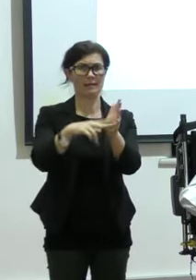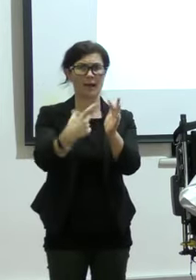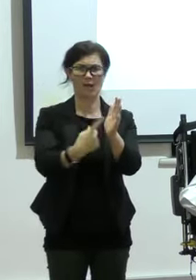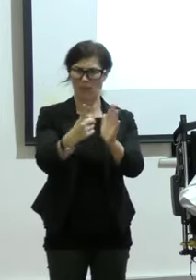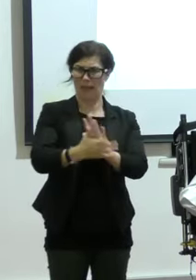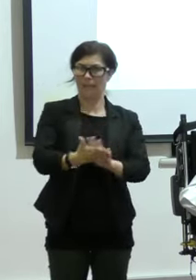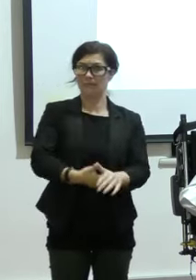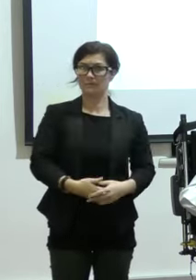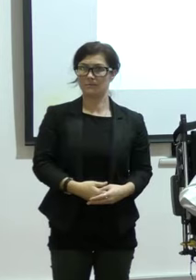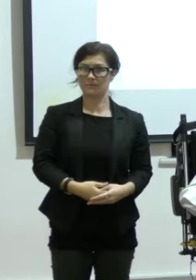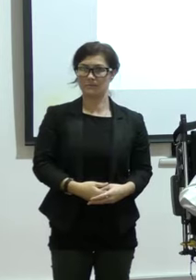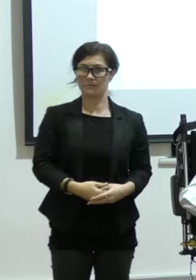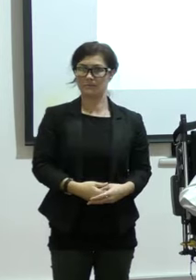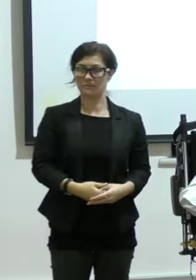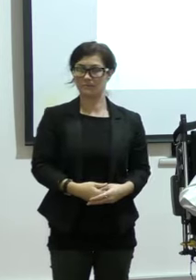What does that actually mean?